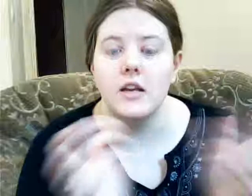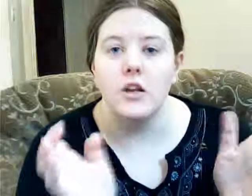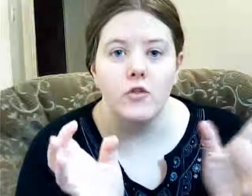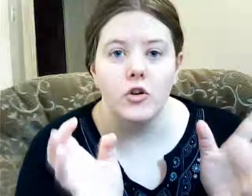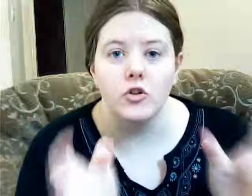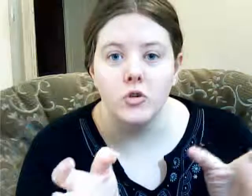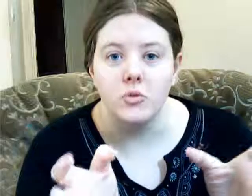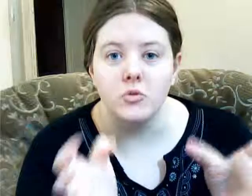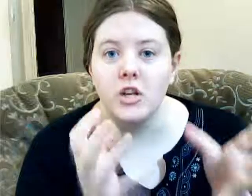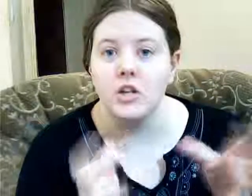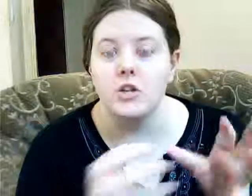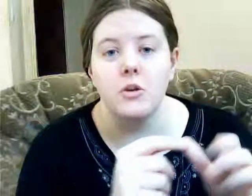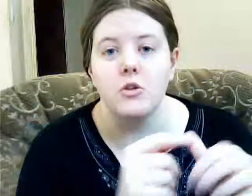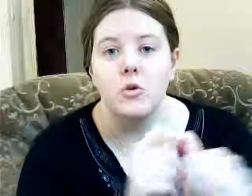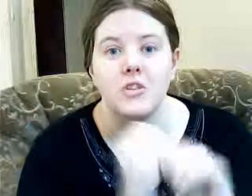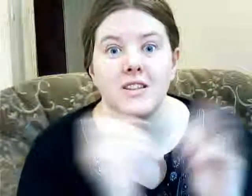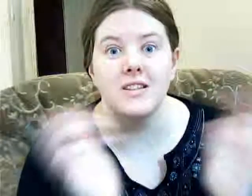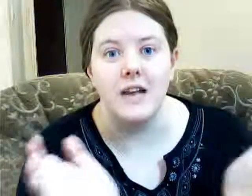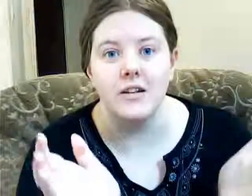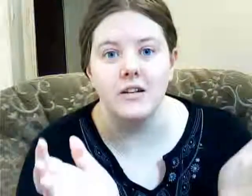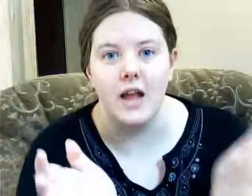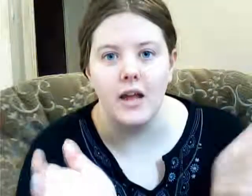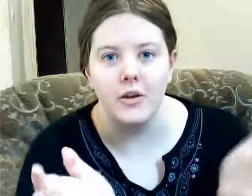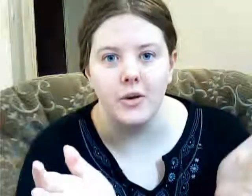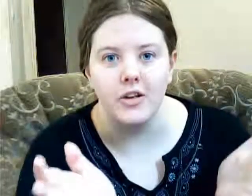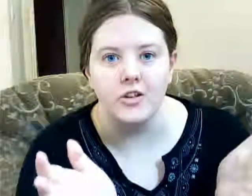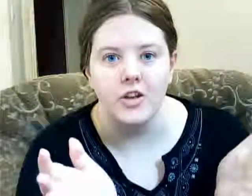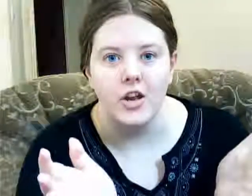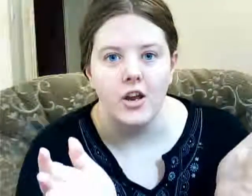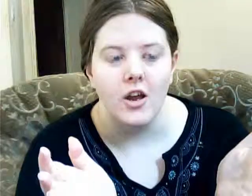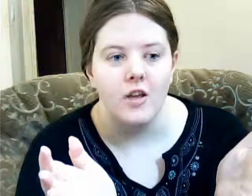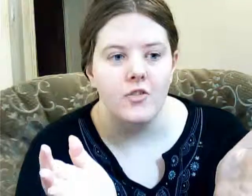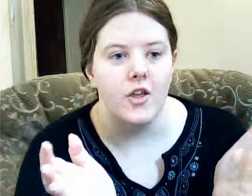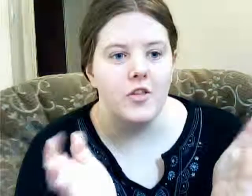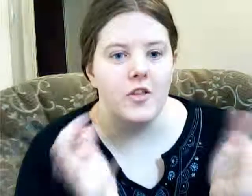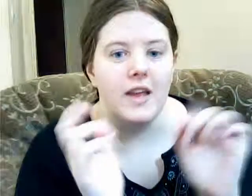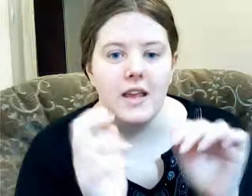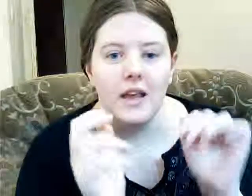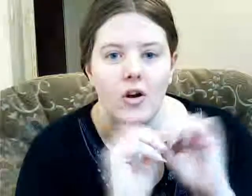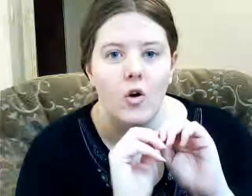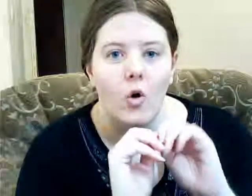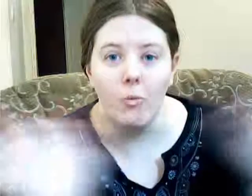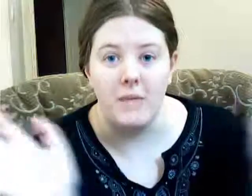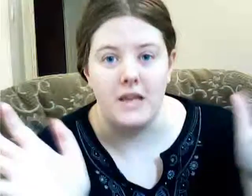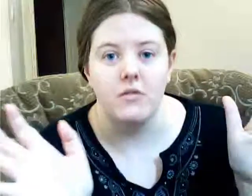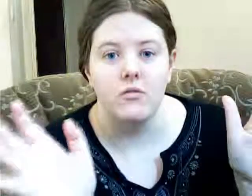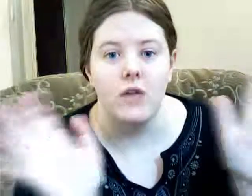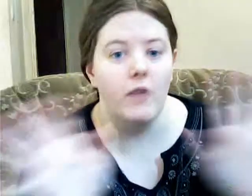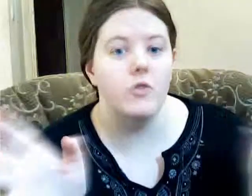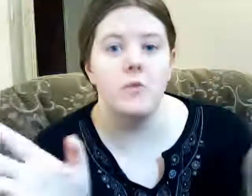over our schools english is being taught as a second language that they're taking all meat out of the menu